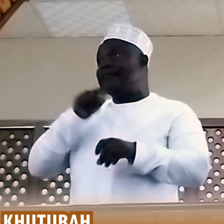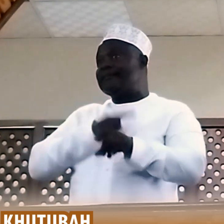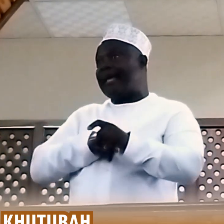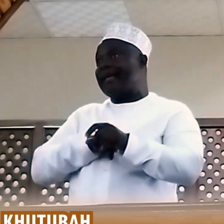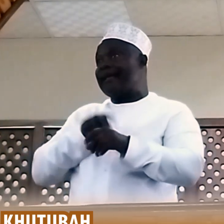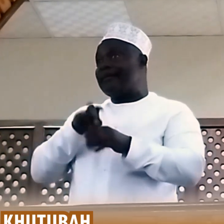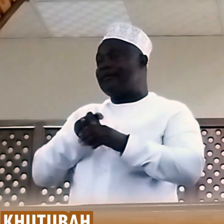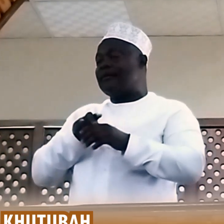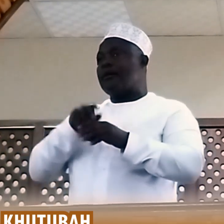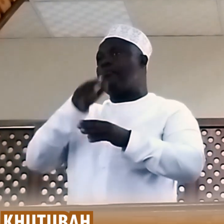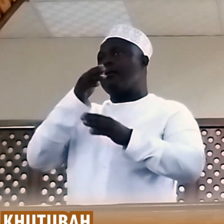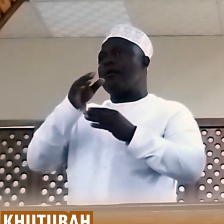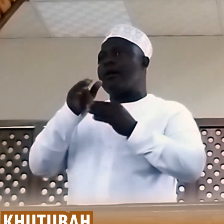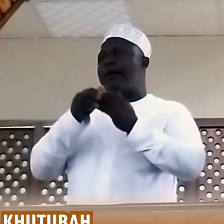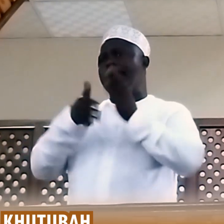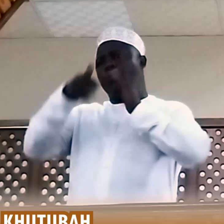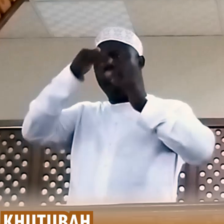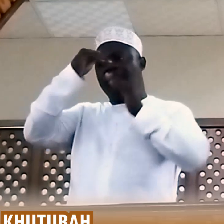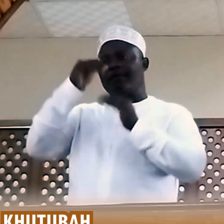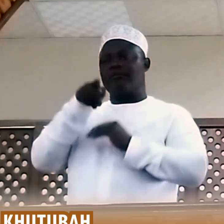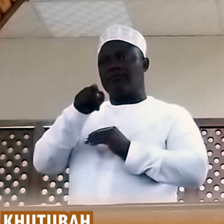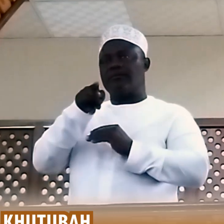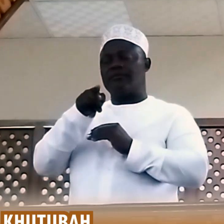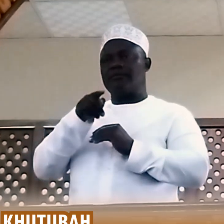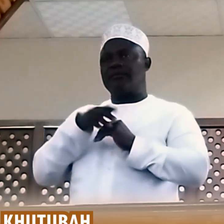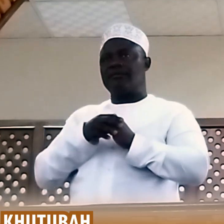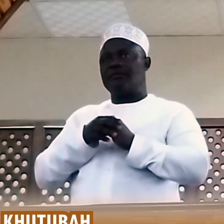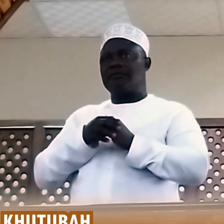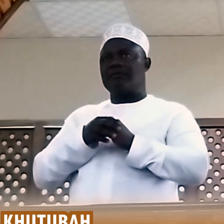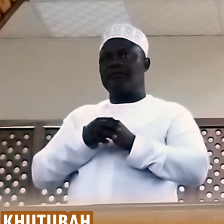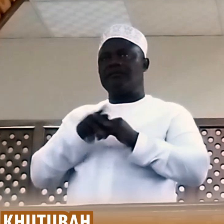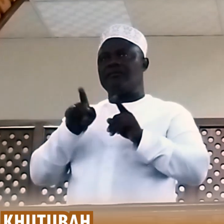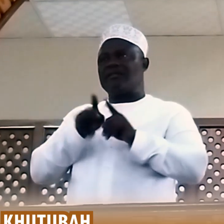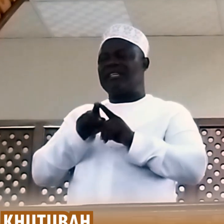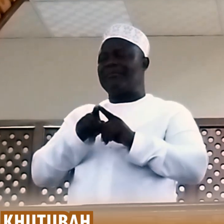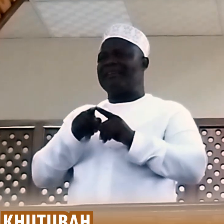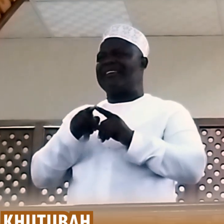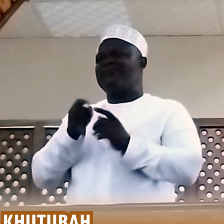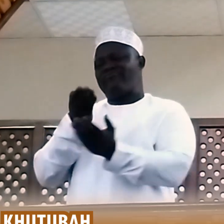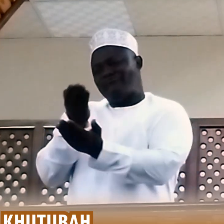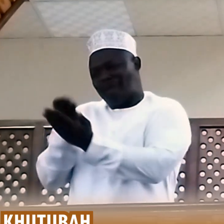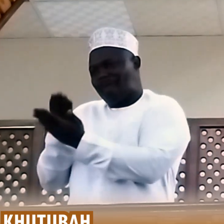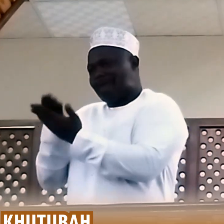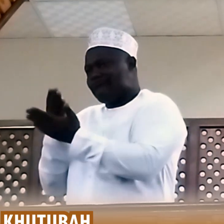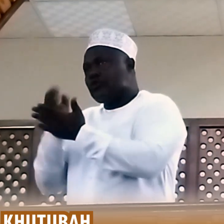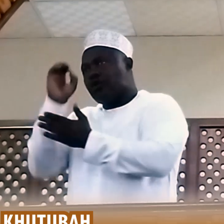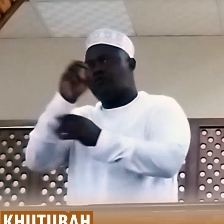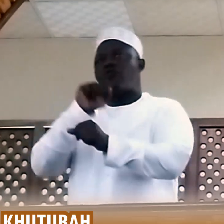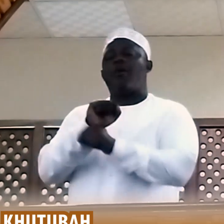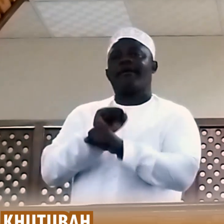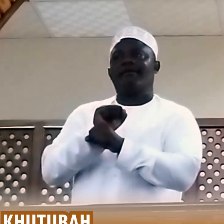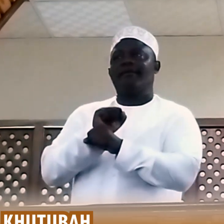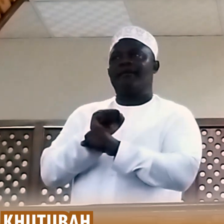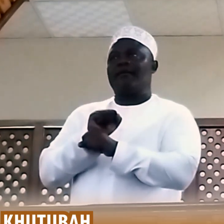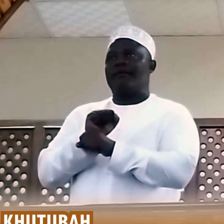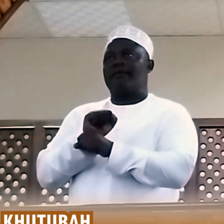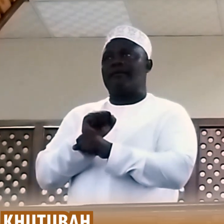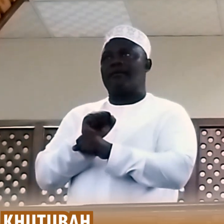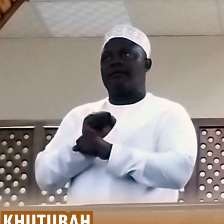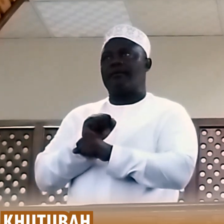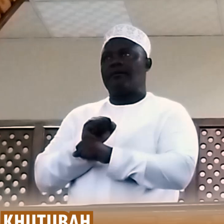over professionals in the event of seeking for jobs. Those who